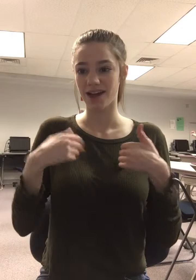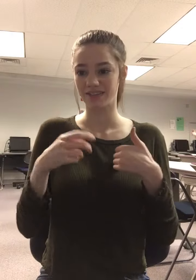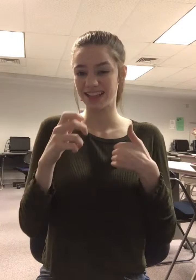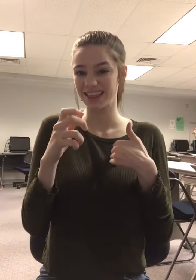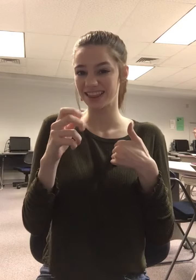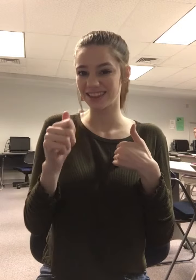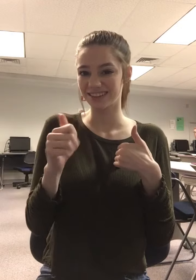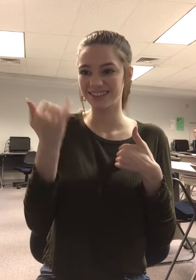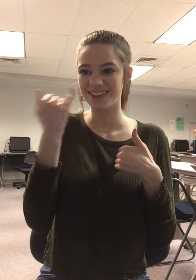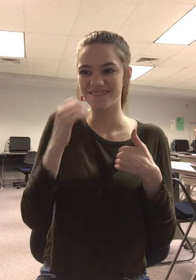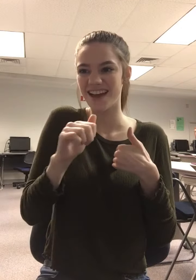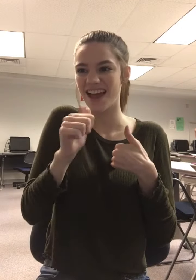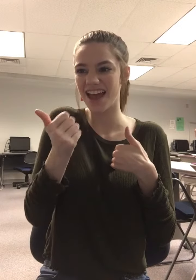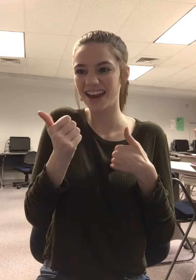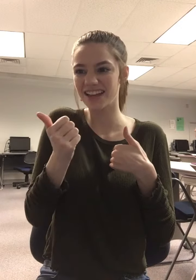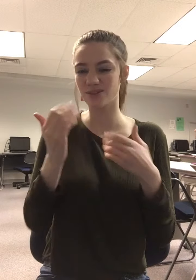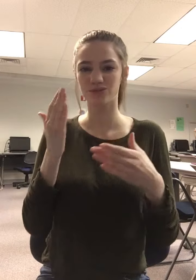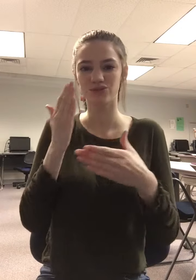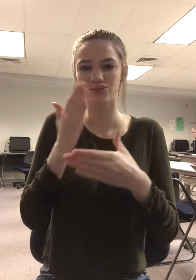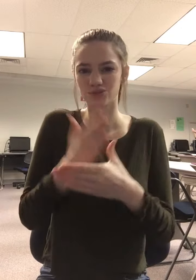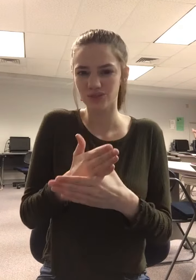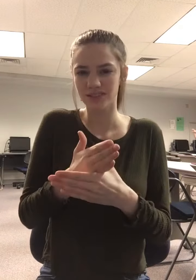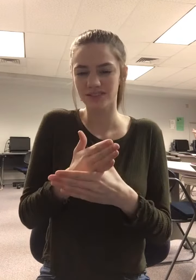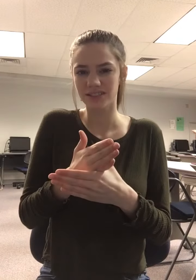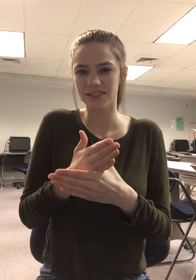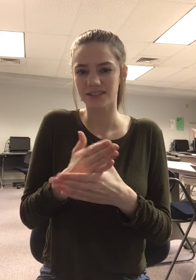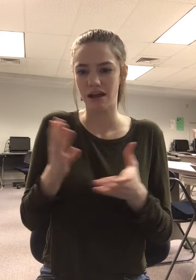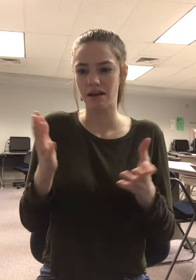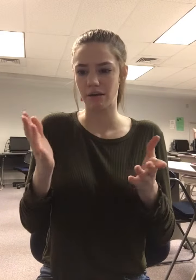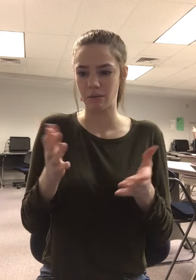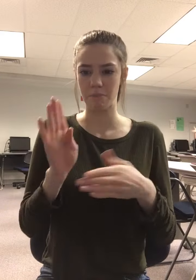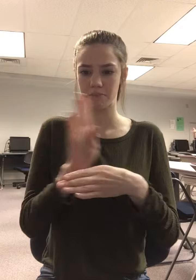if any, restrictions on what businesses could do.